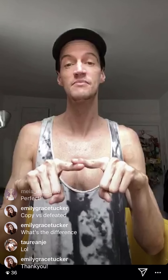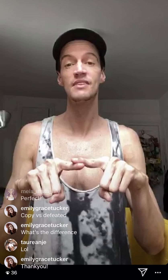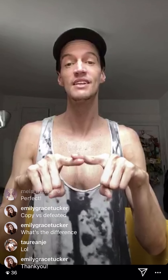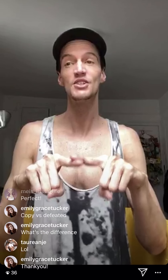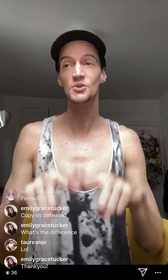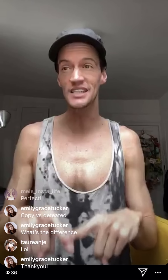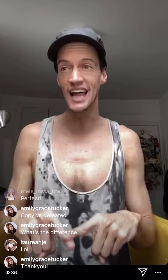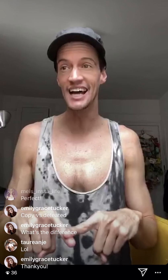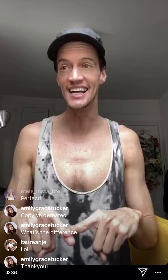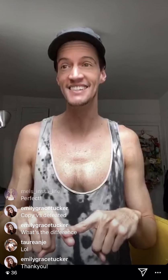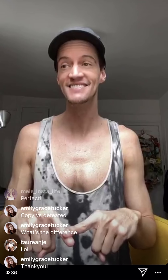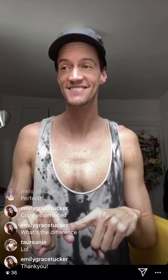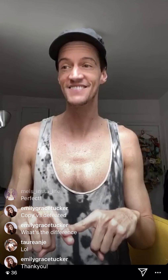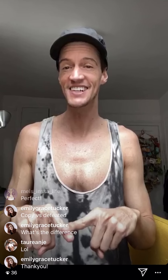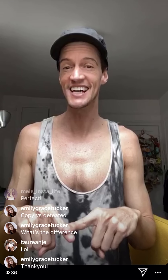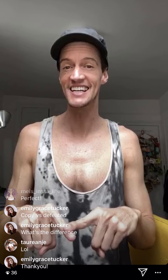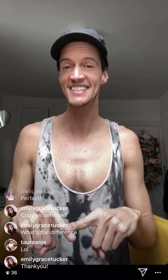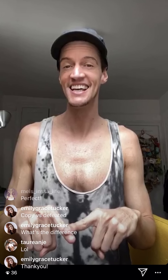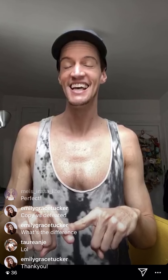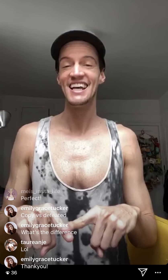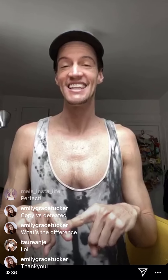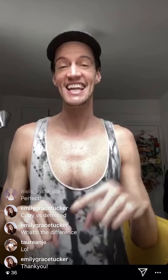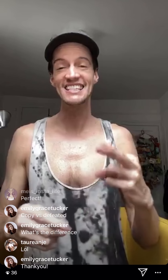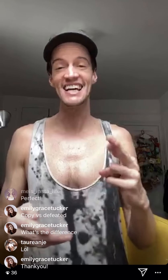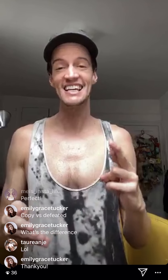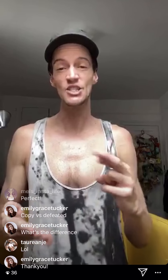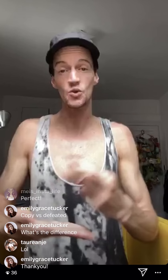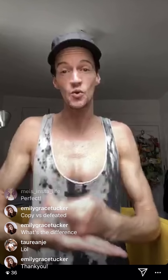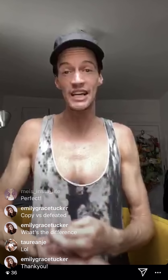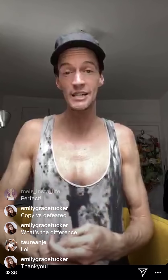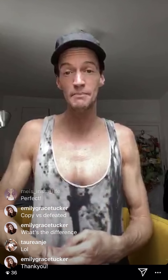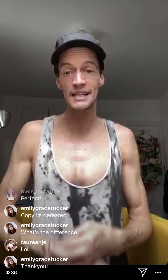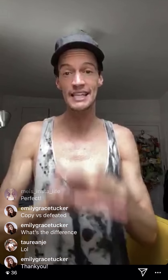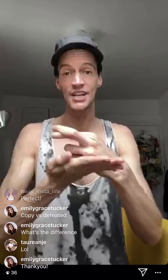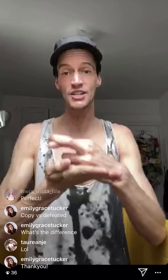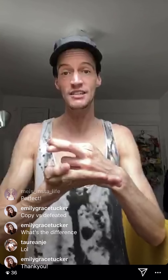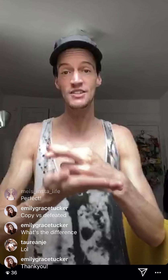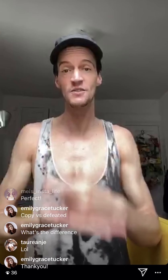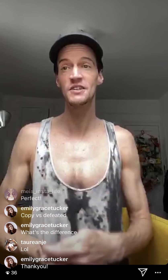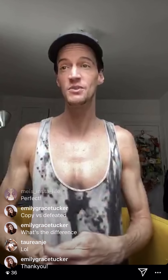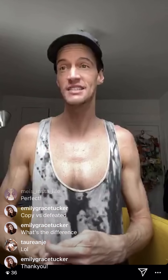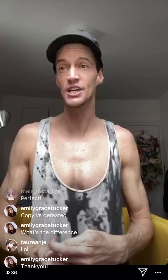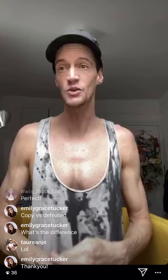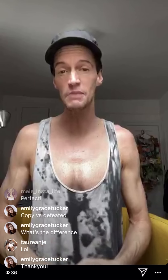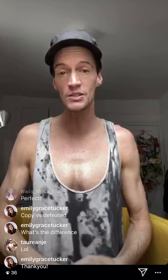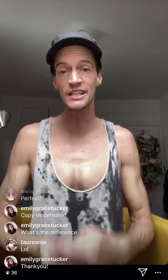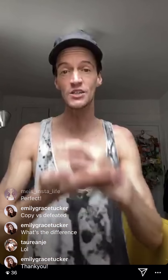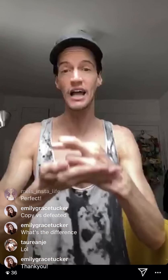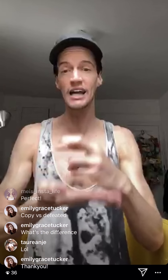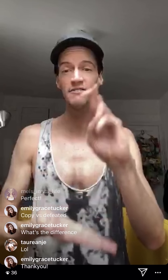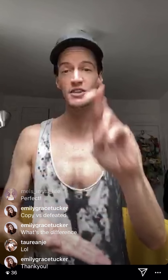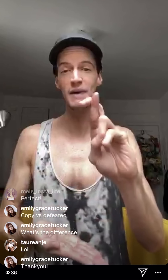to rely. Very nice. The next sign is rehabilitation. So if someone is like rebuilding their life, you make an